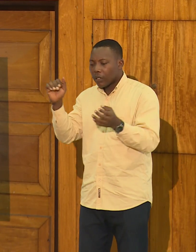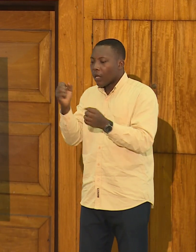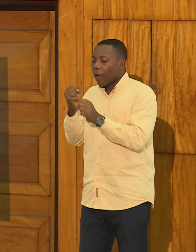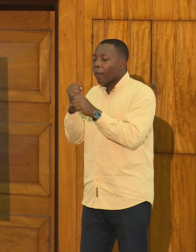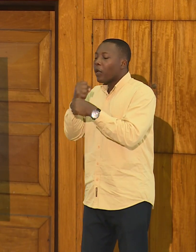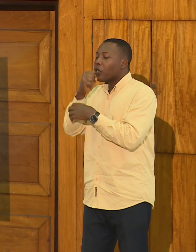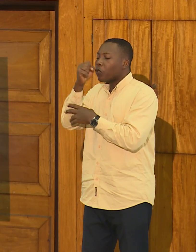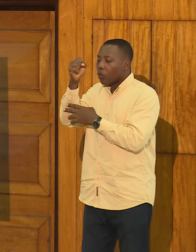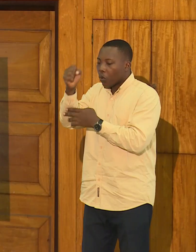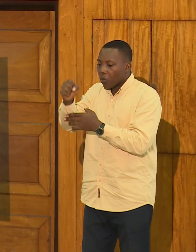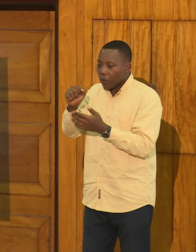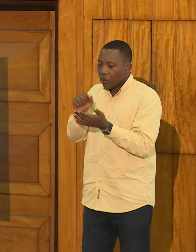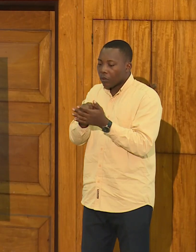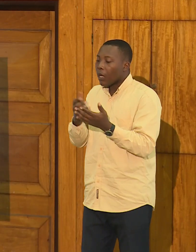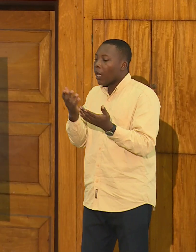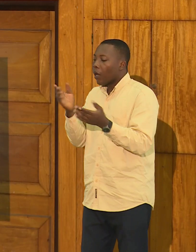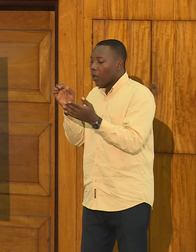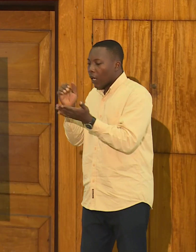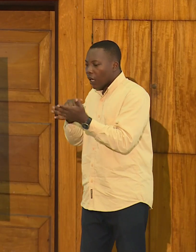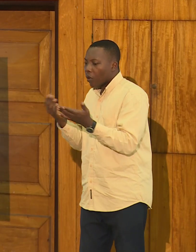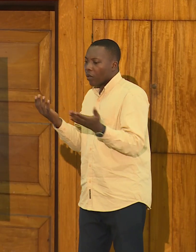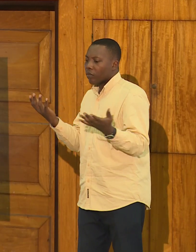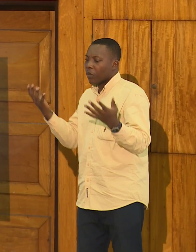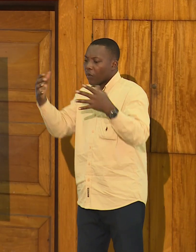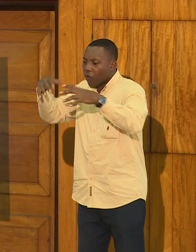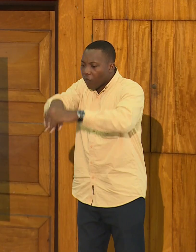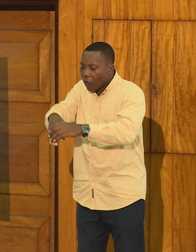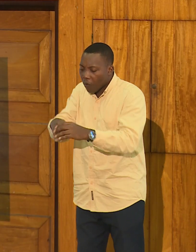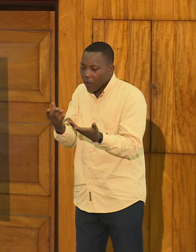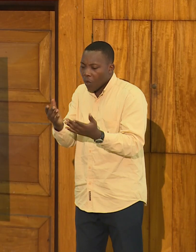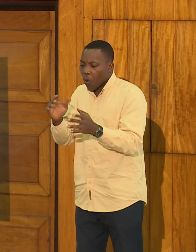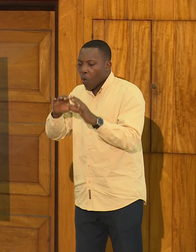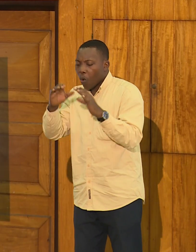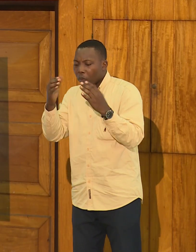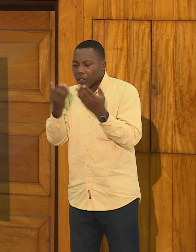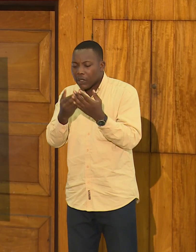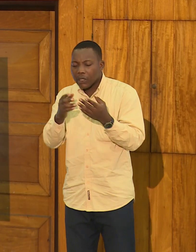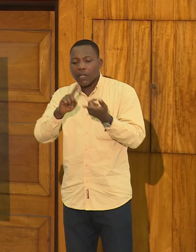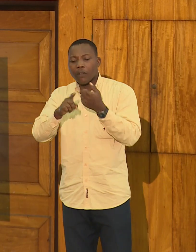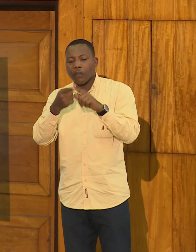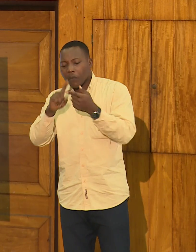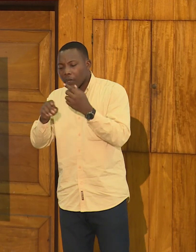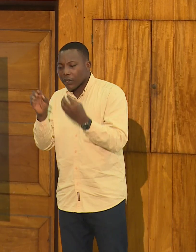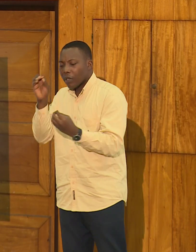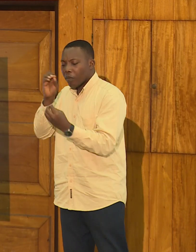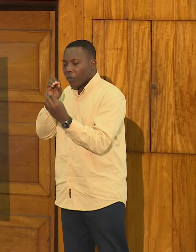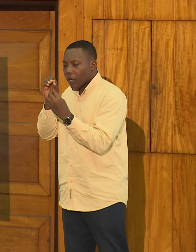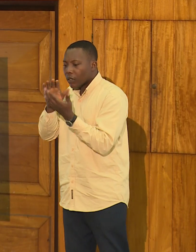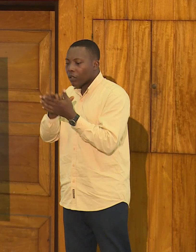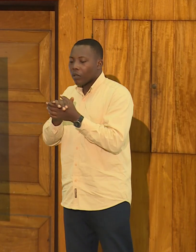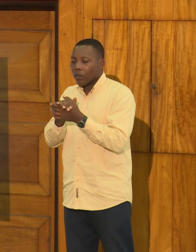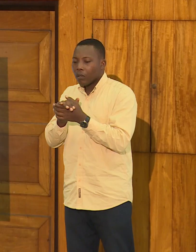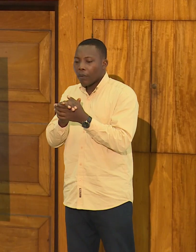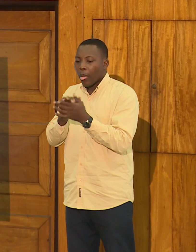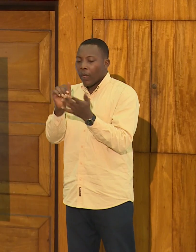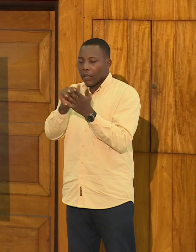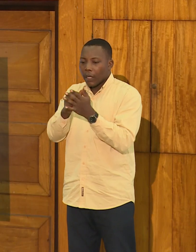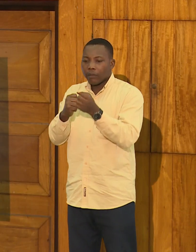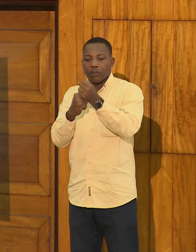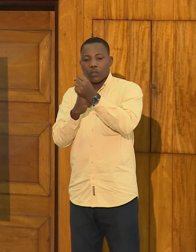also noticed that involving the community and peers was vital for successful interventions, which fostered a